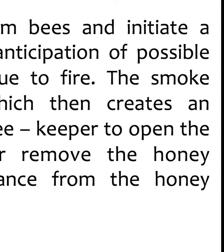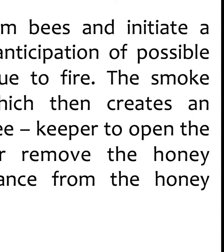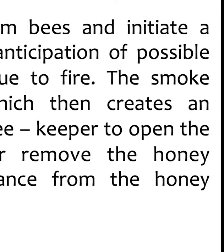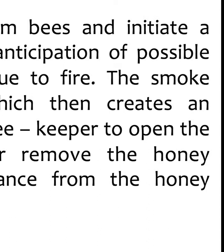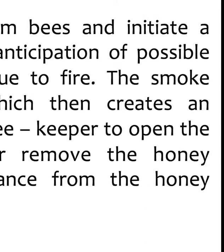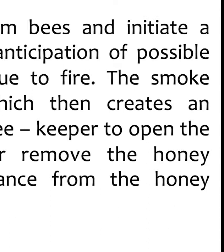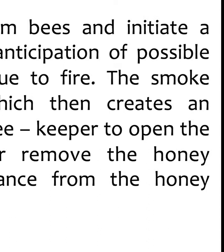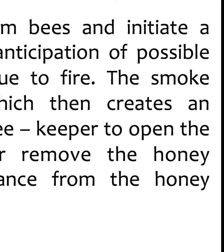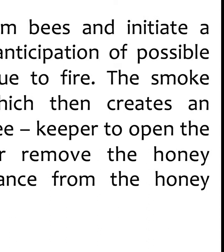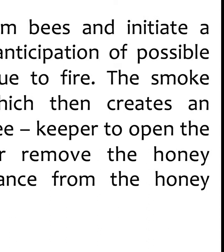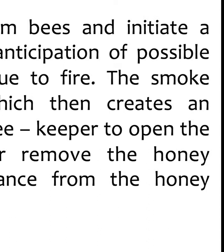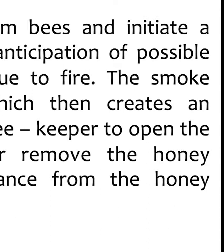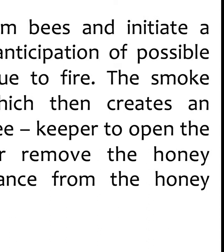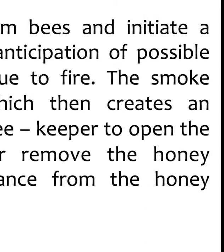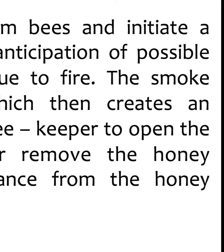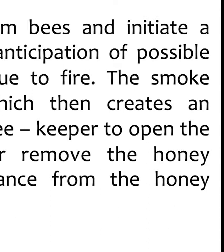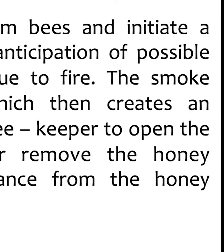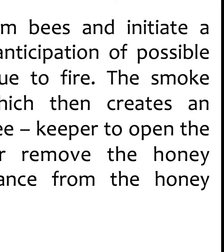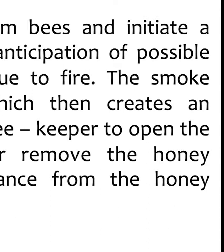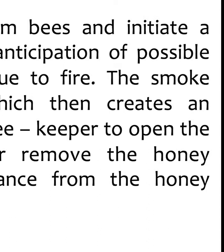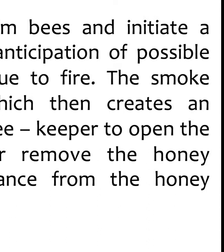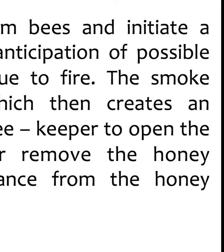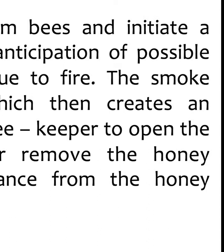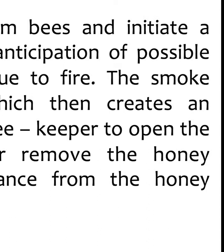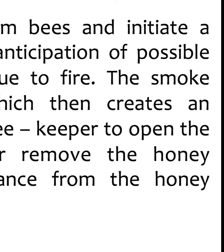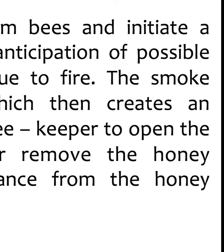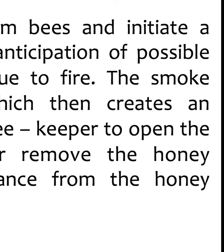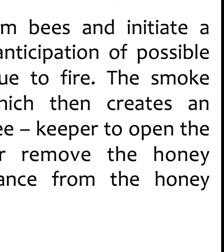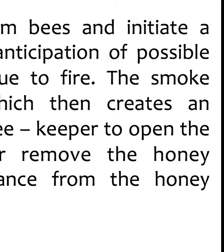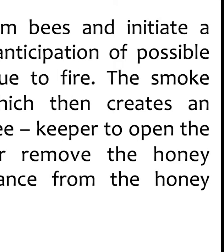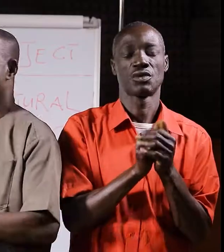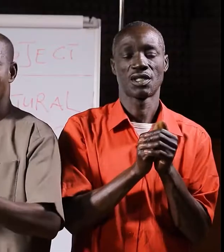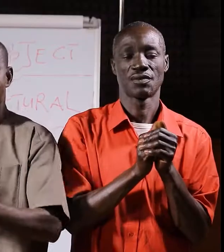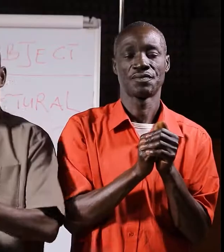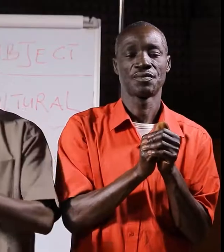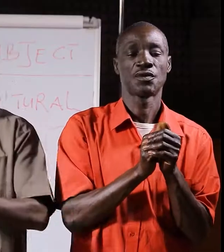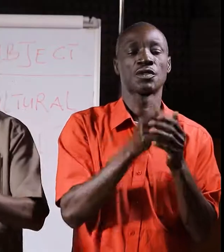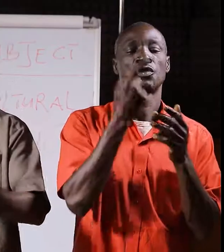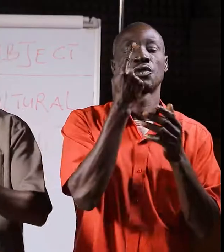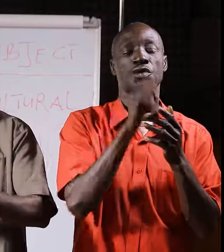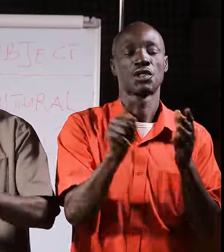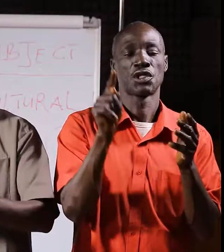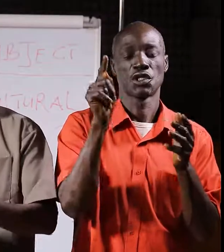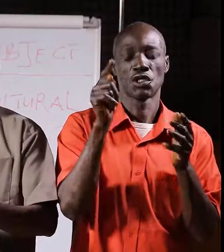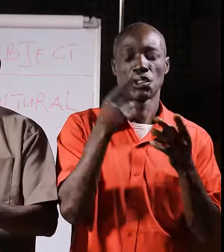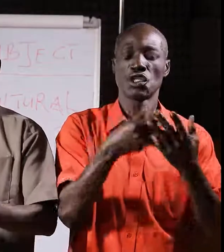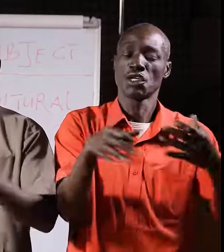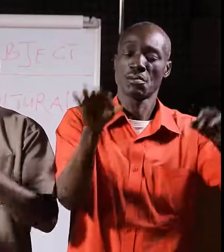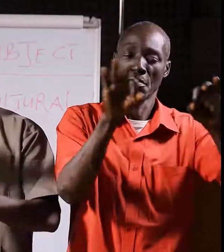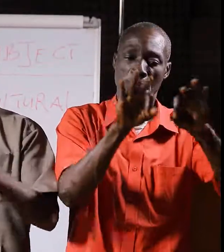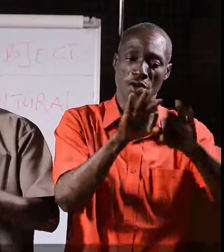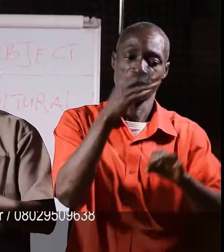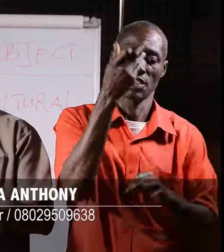you to note here that smoke can be an initiate feeding response. So, the moment you start smoking the bees,